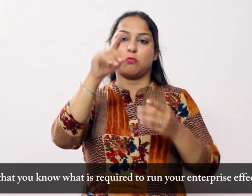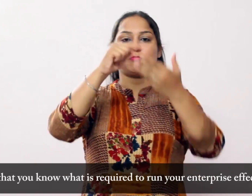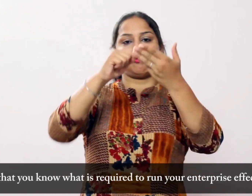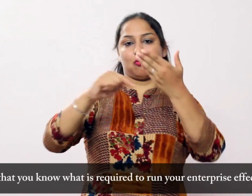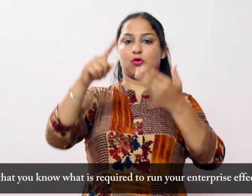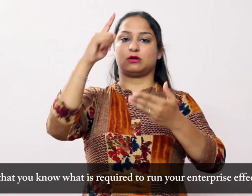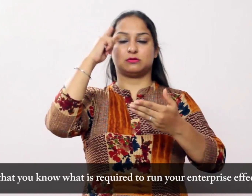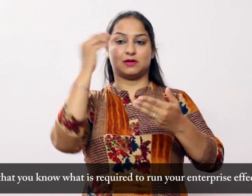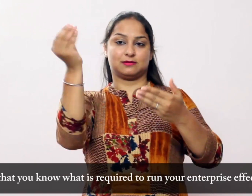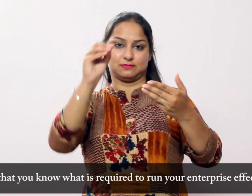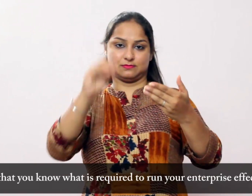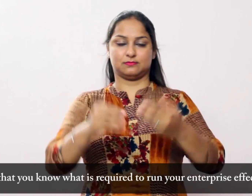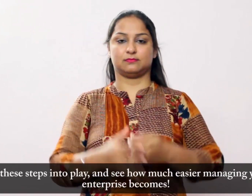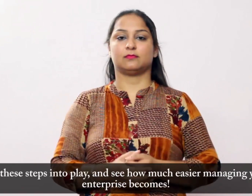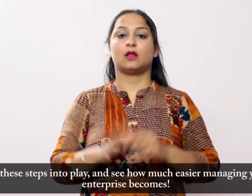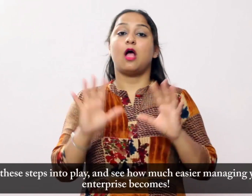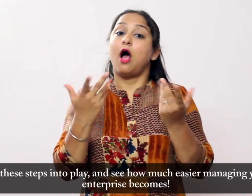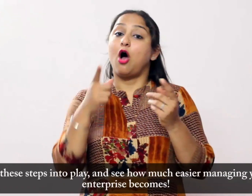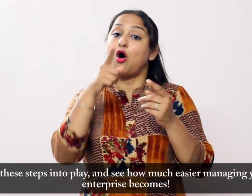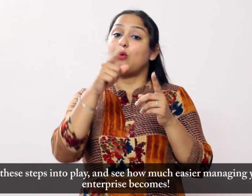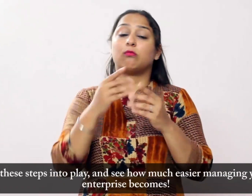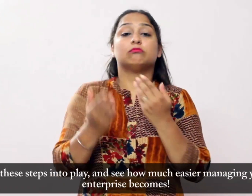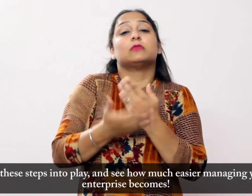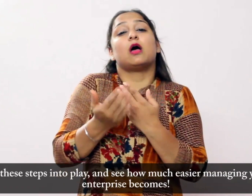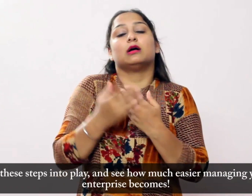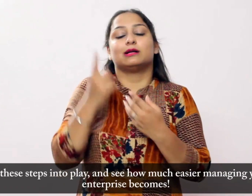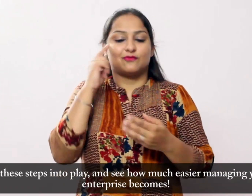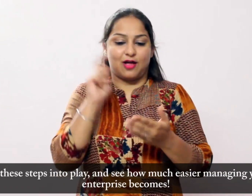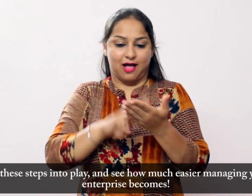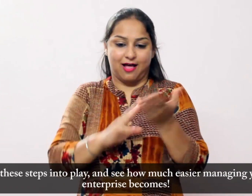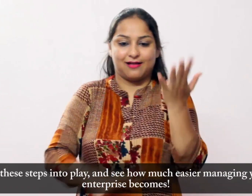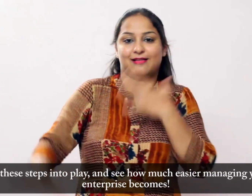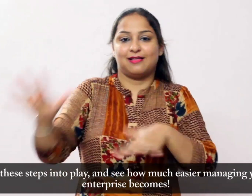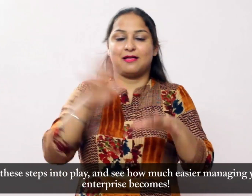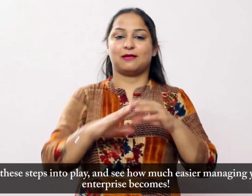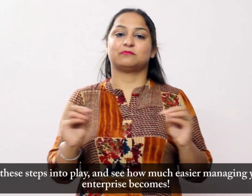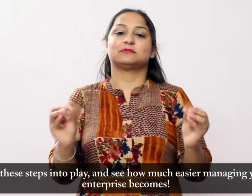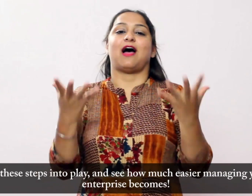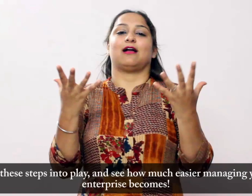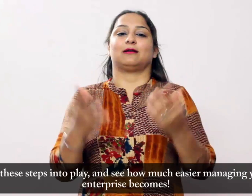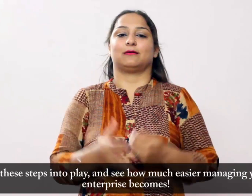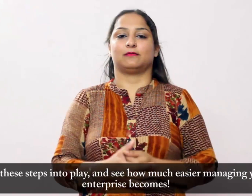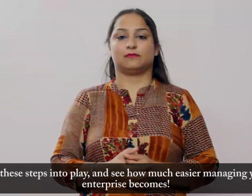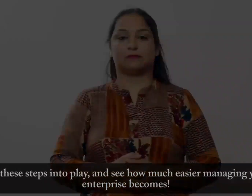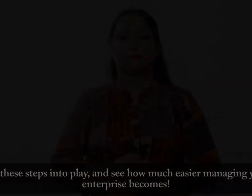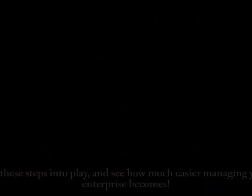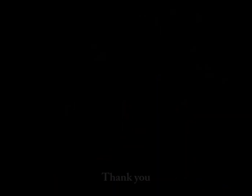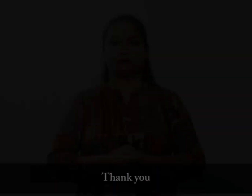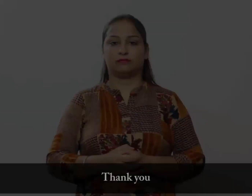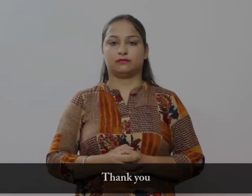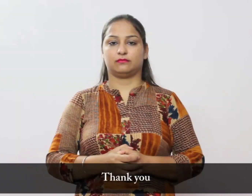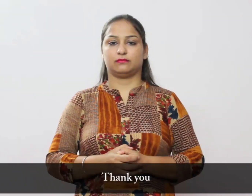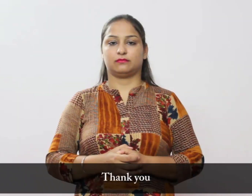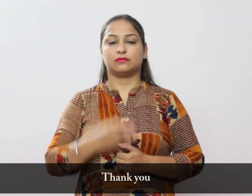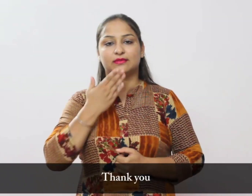effectively, put these steps into play and see how much easier managing your enterprise becomes. Thank you.